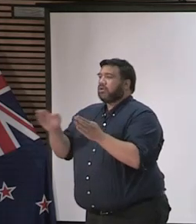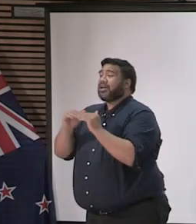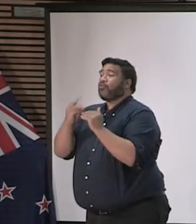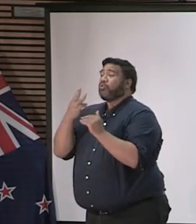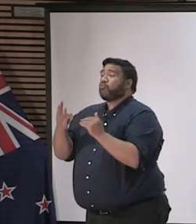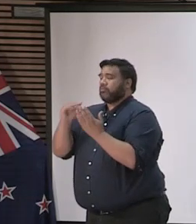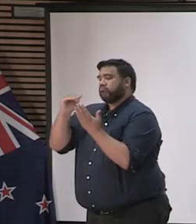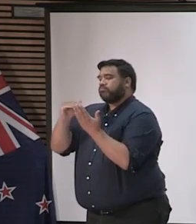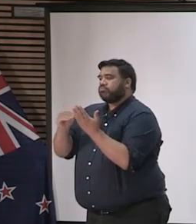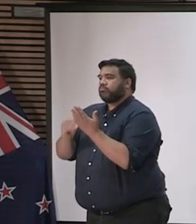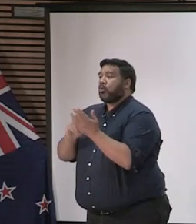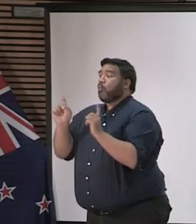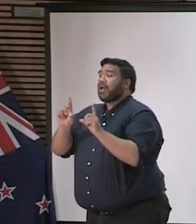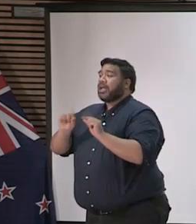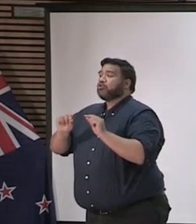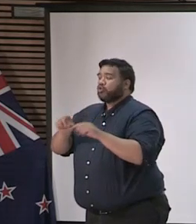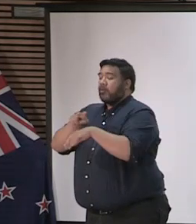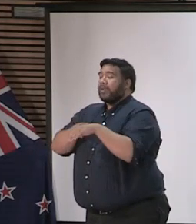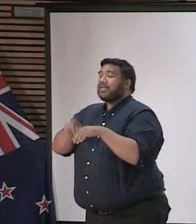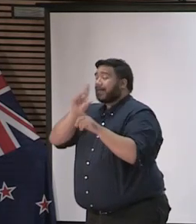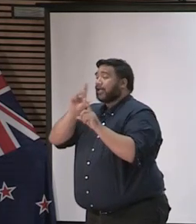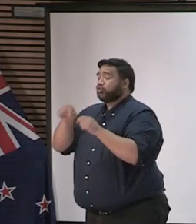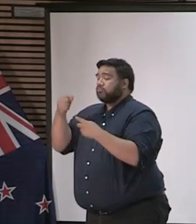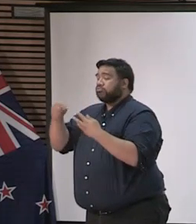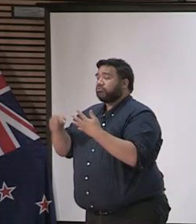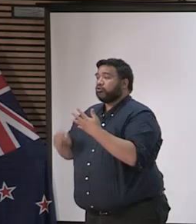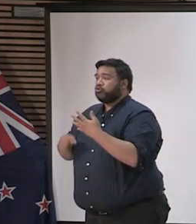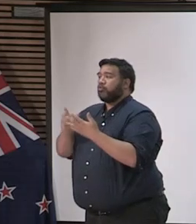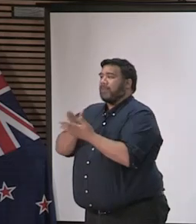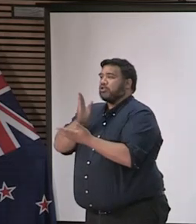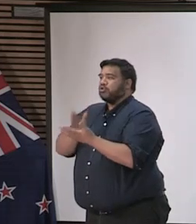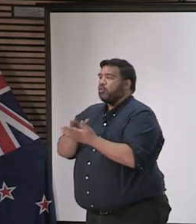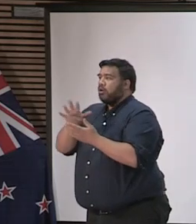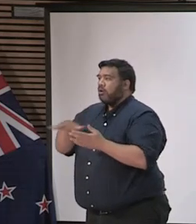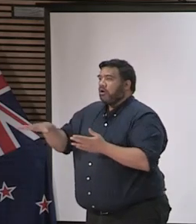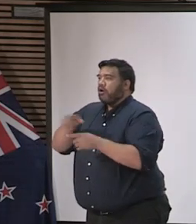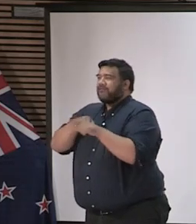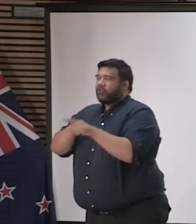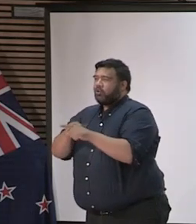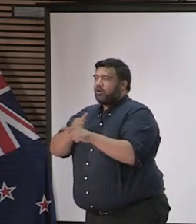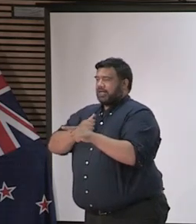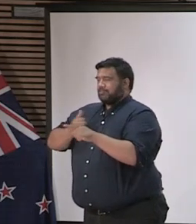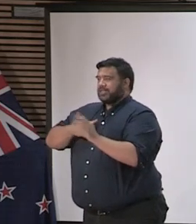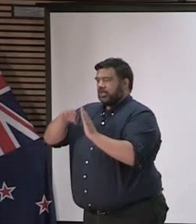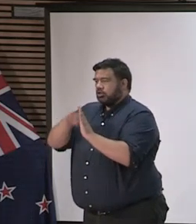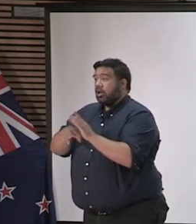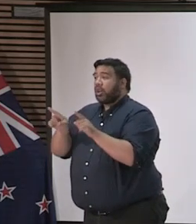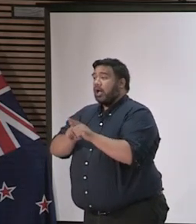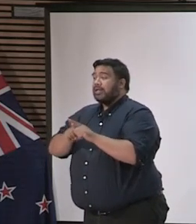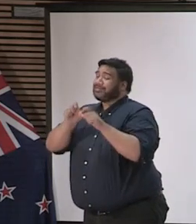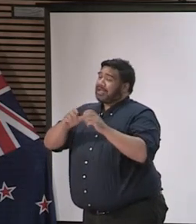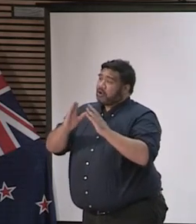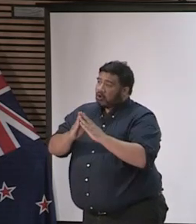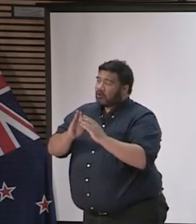basis for police to be able to enforce the expectations on the public around staying at home, not congregating,